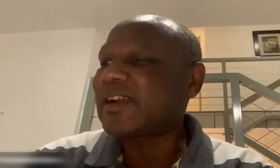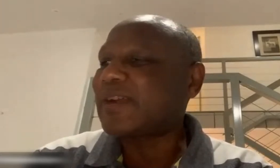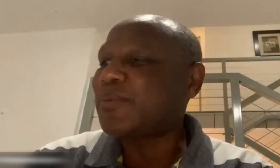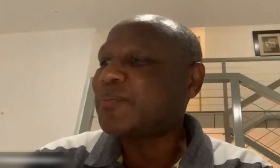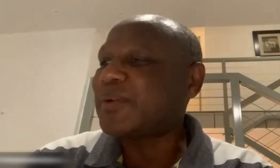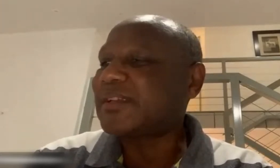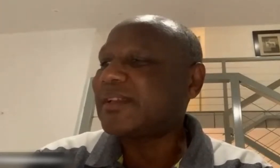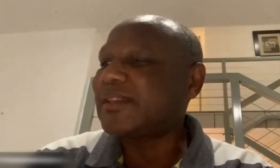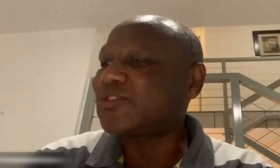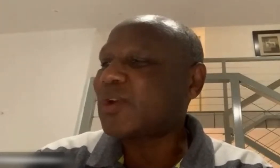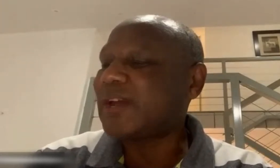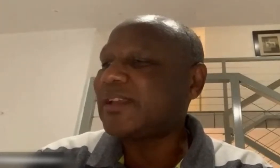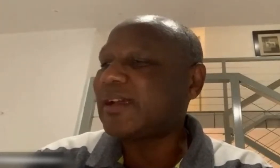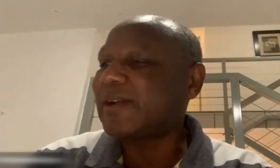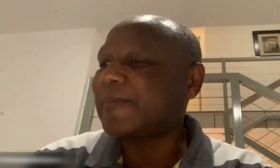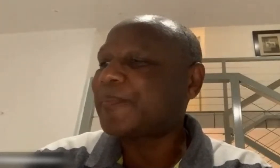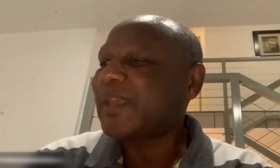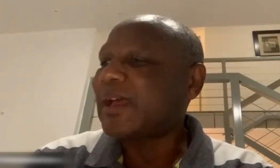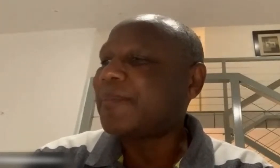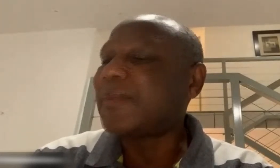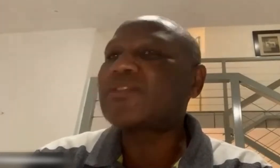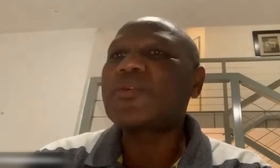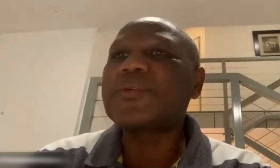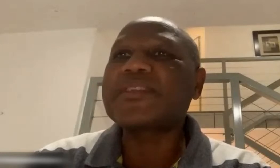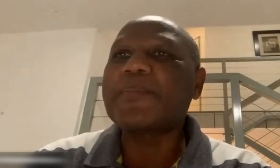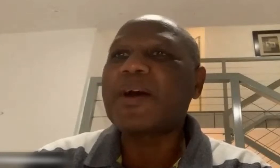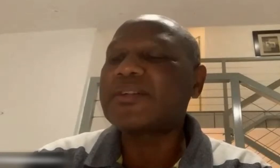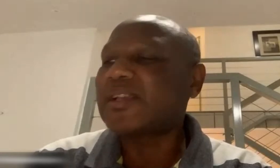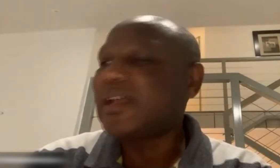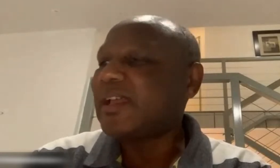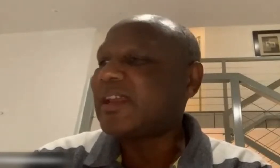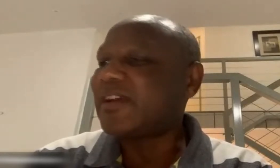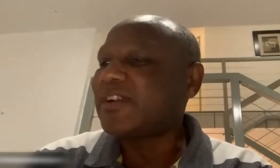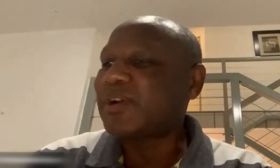general population in the Tshwane metro, which is about